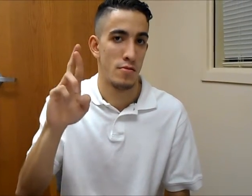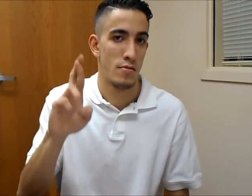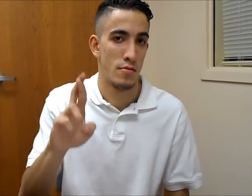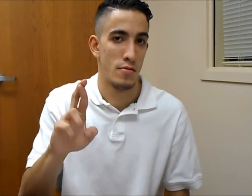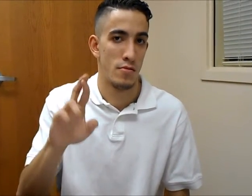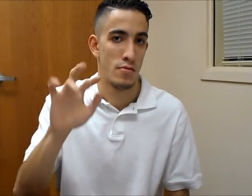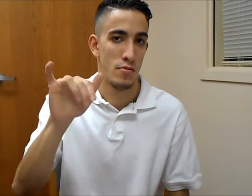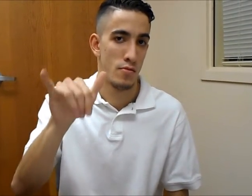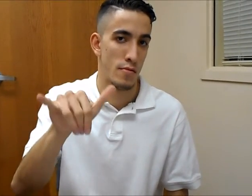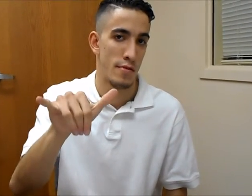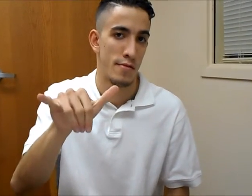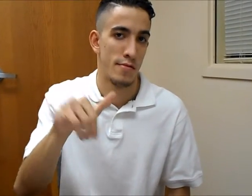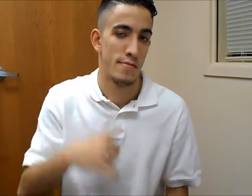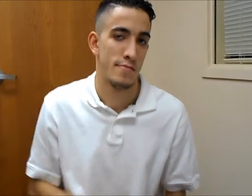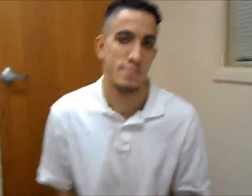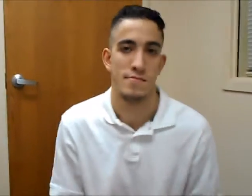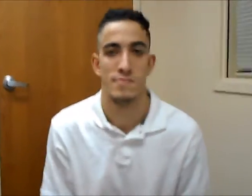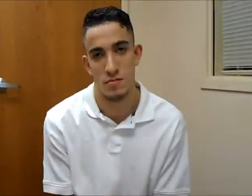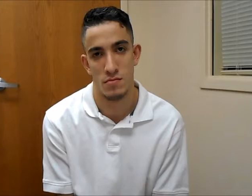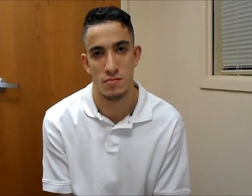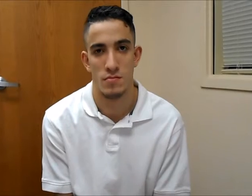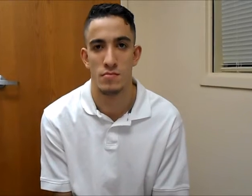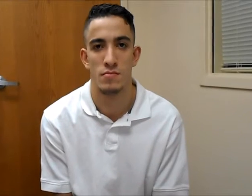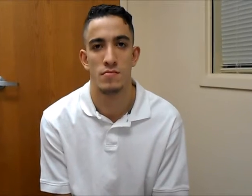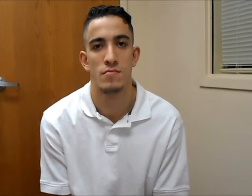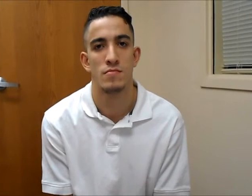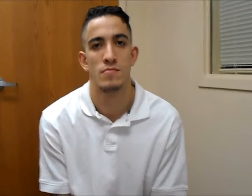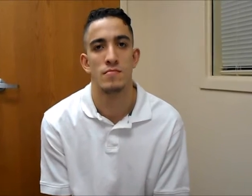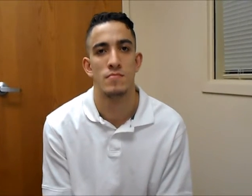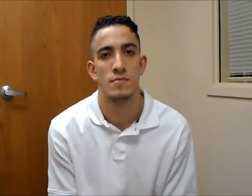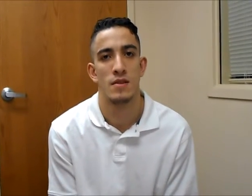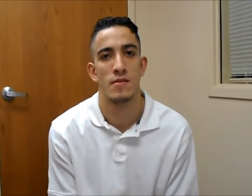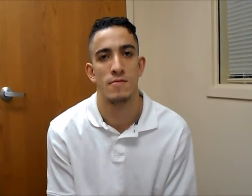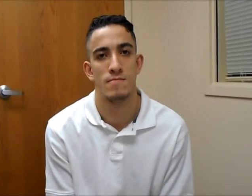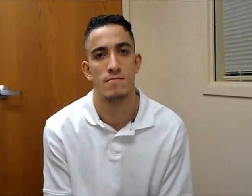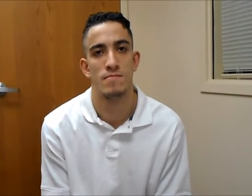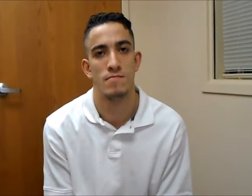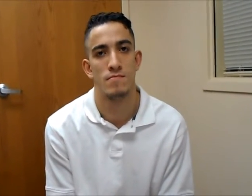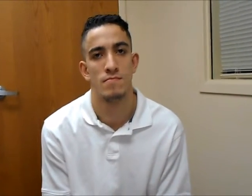-R-Y. Act 3. Scene 9.